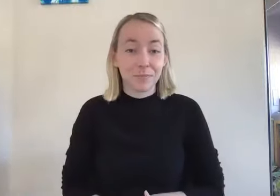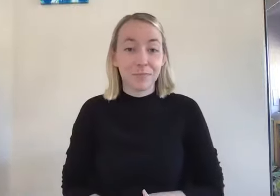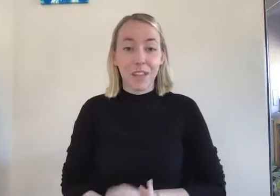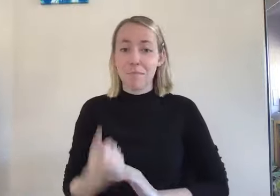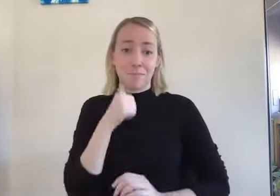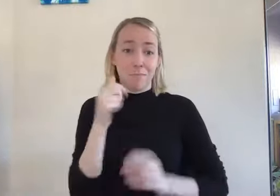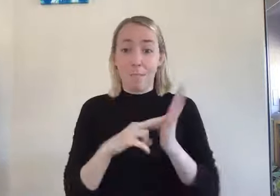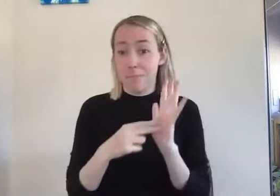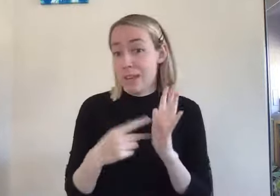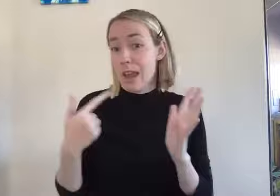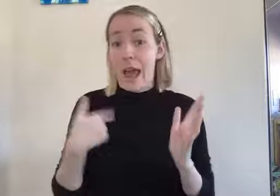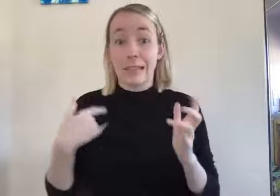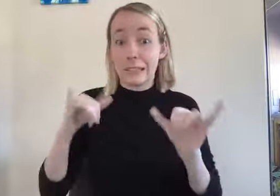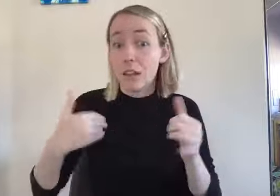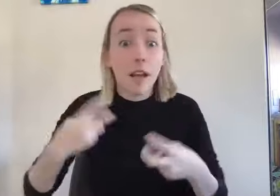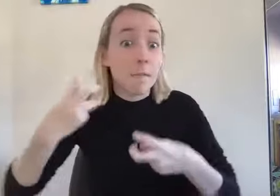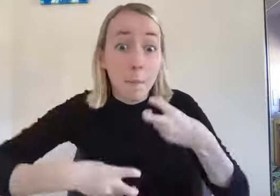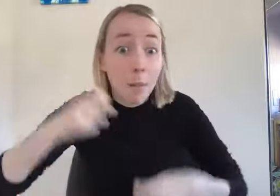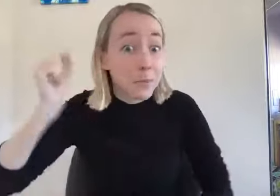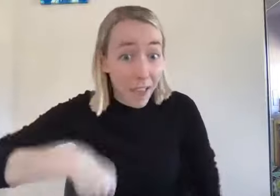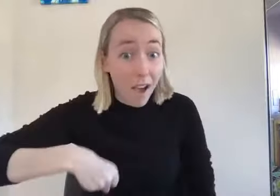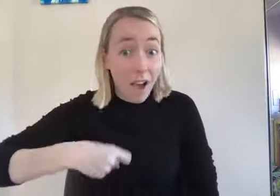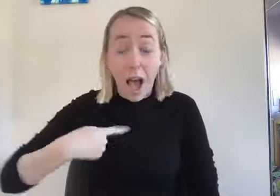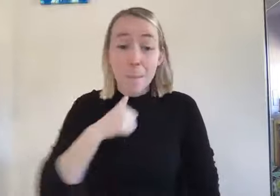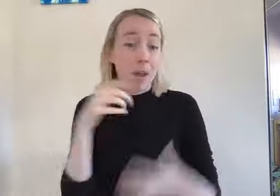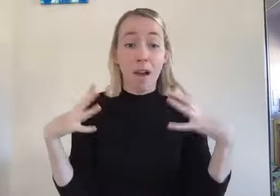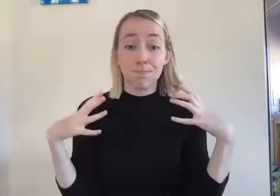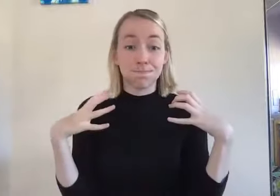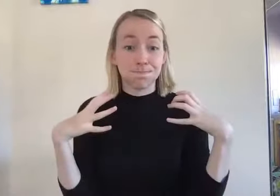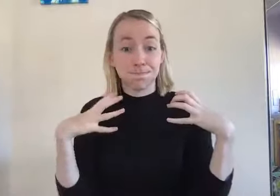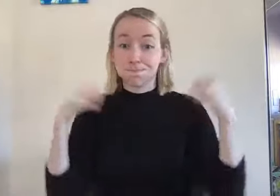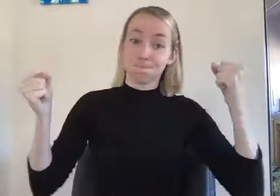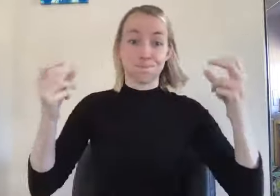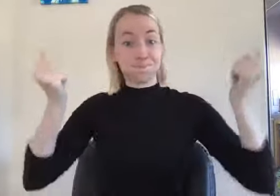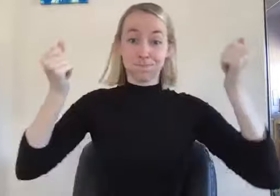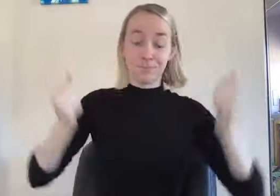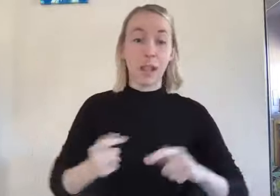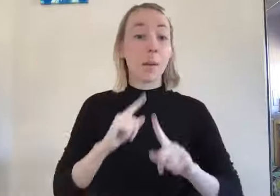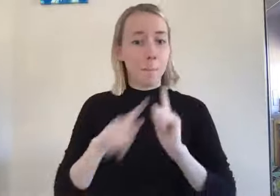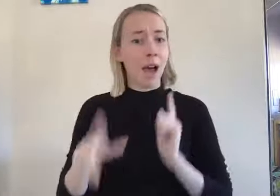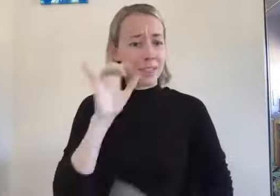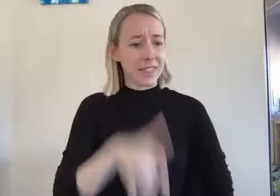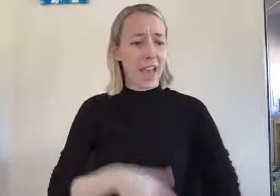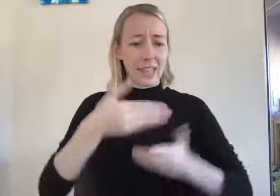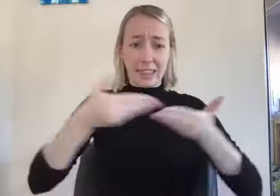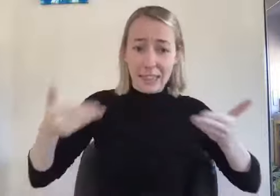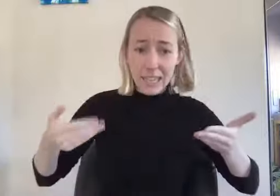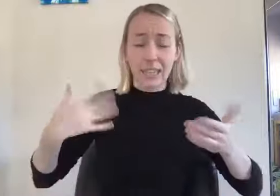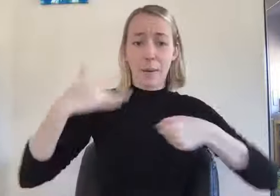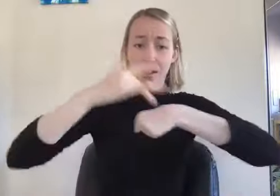recovered alcoholic, and it doesn't mean that I don't have problems. And it certainly doesn't mean that I'm cured of alcoholism. But that thing that was on